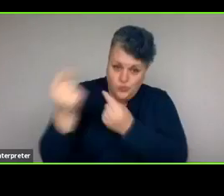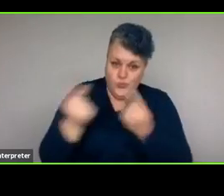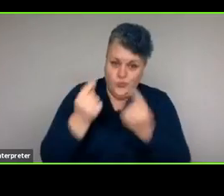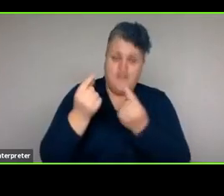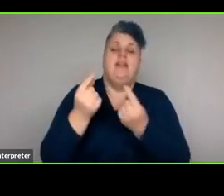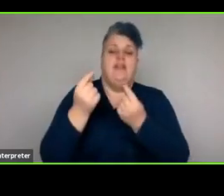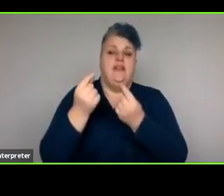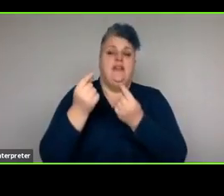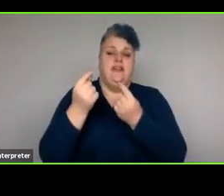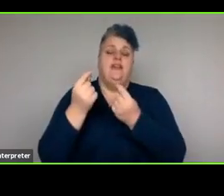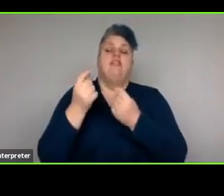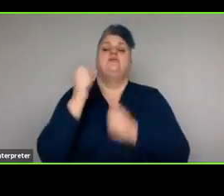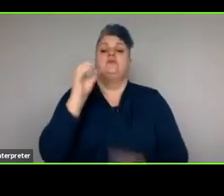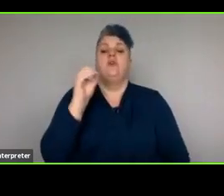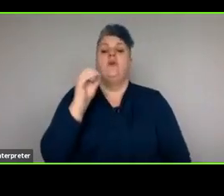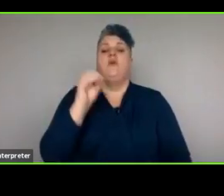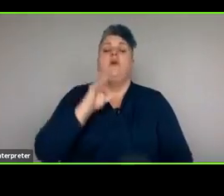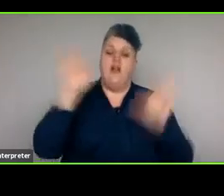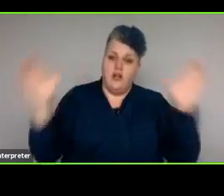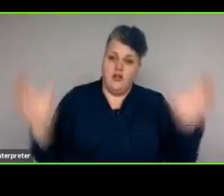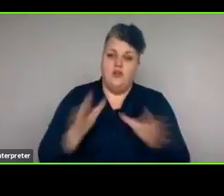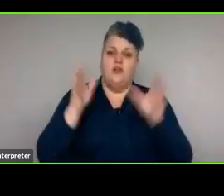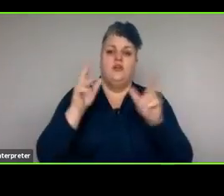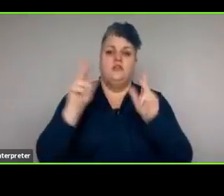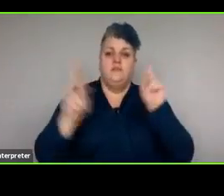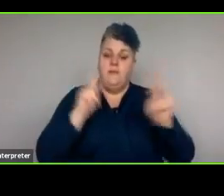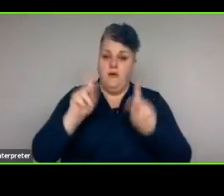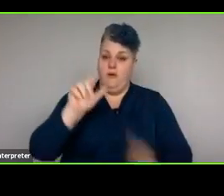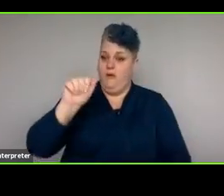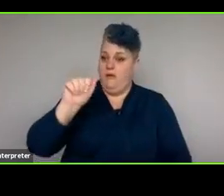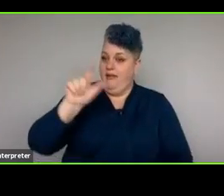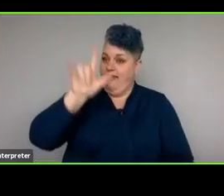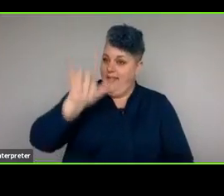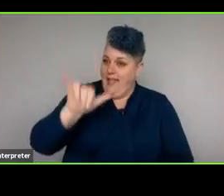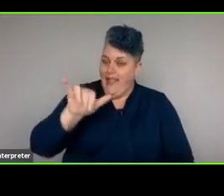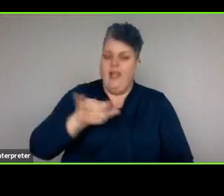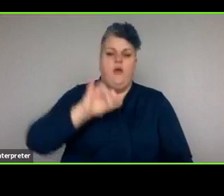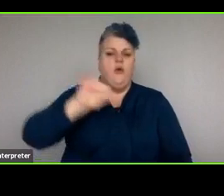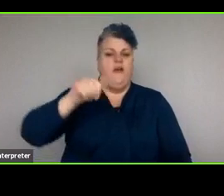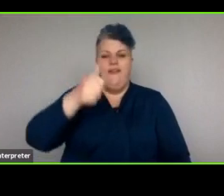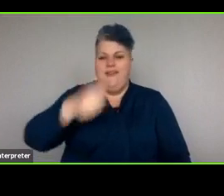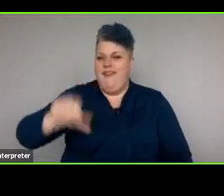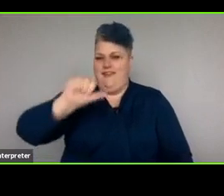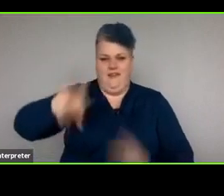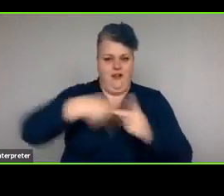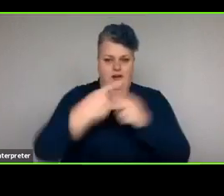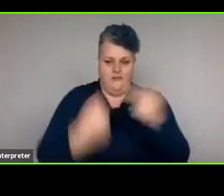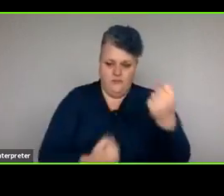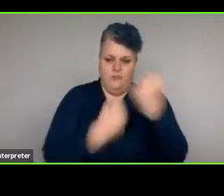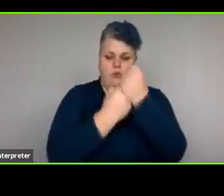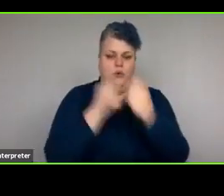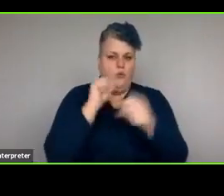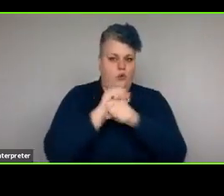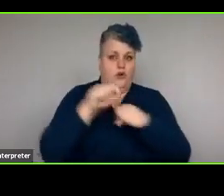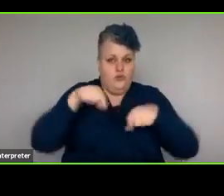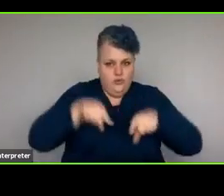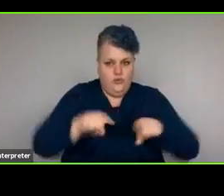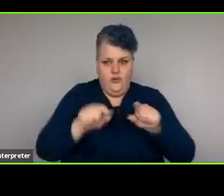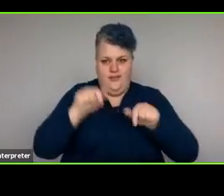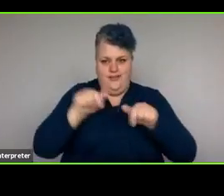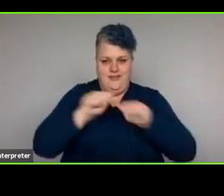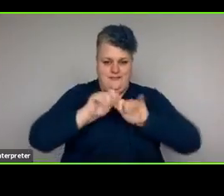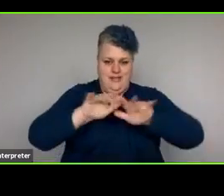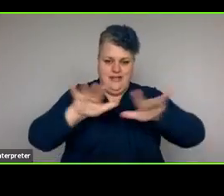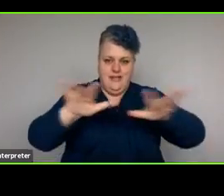that, I encourage folks who are allies or who are doing any kind of supportive work during the pandemic to center our